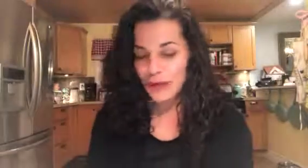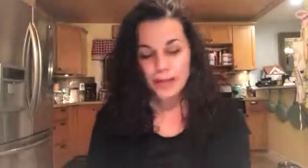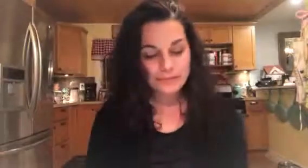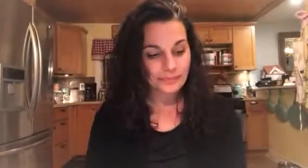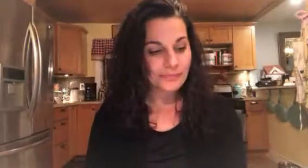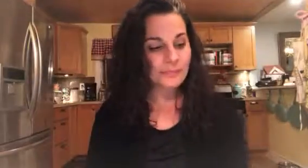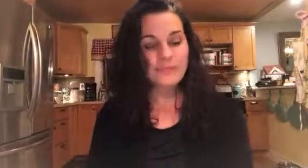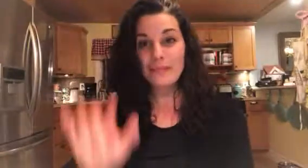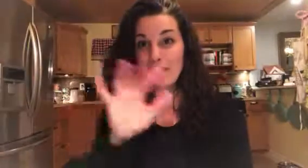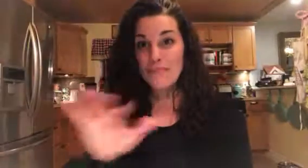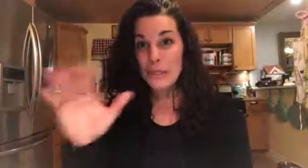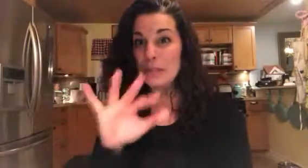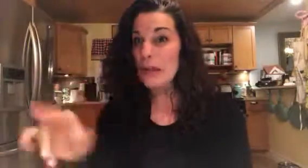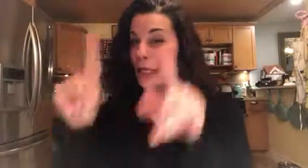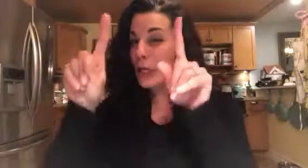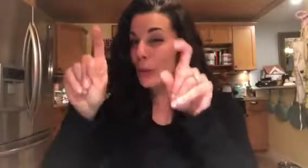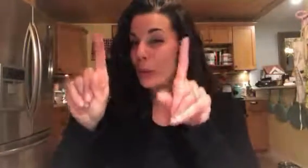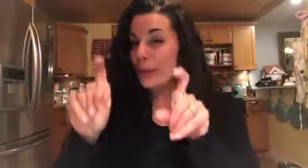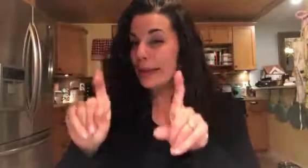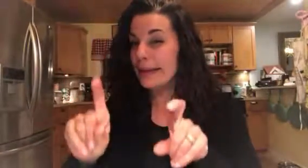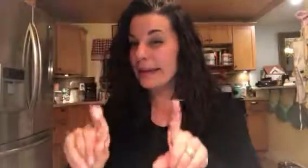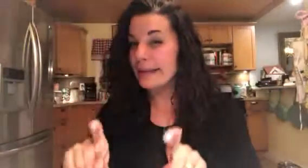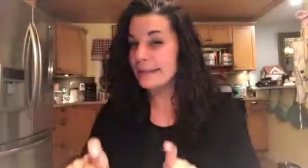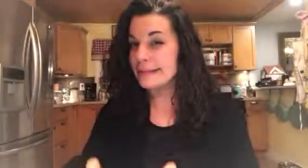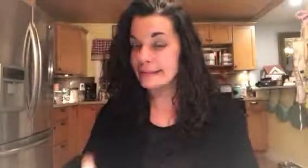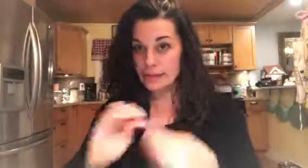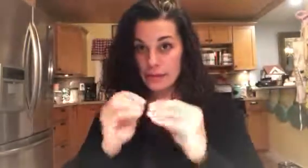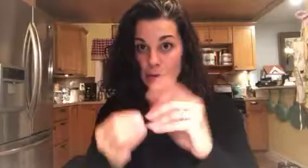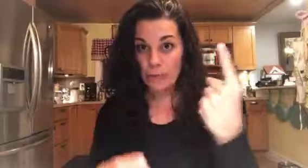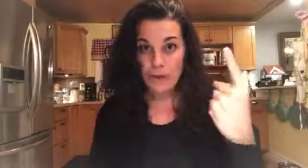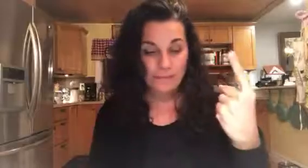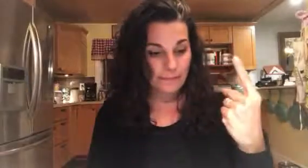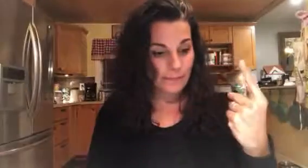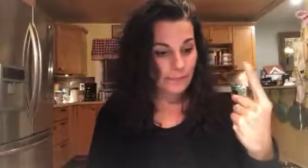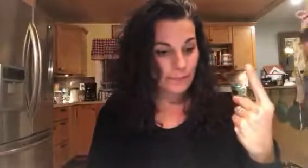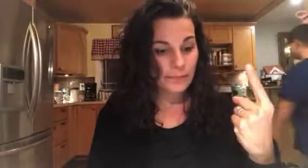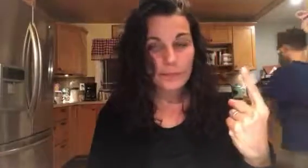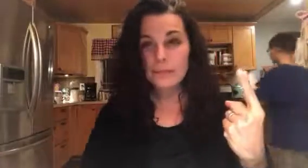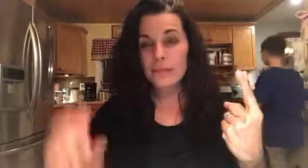okay? Fingerspelling quiz, number 1.